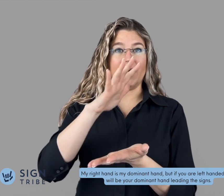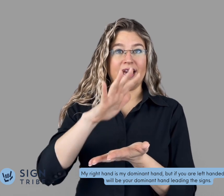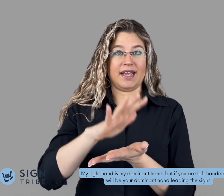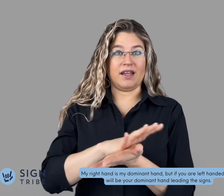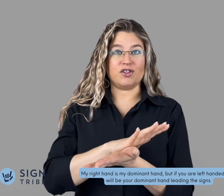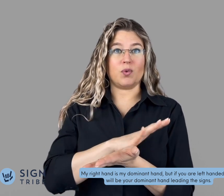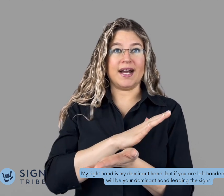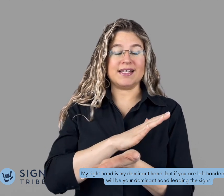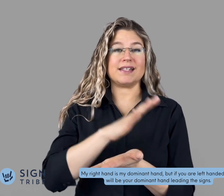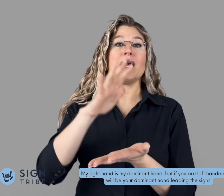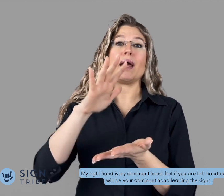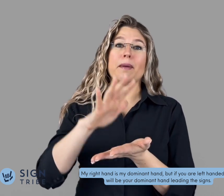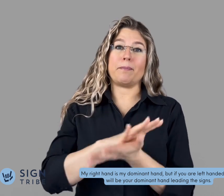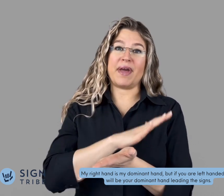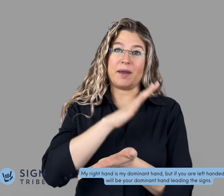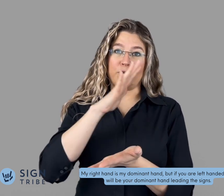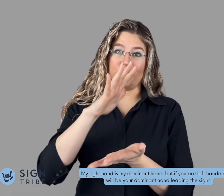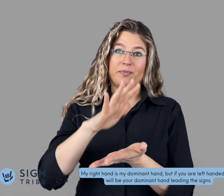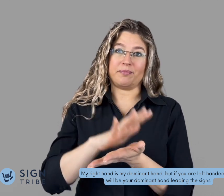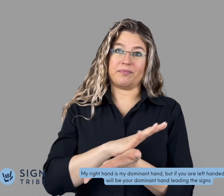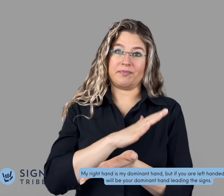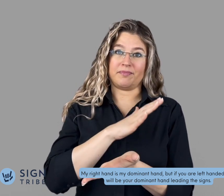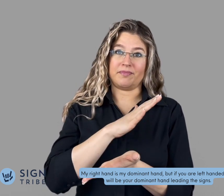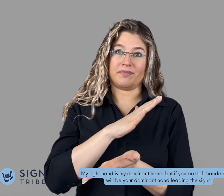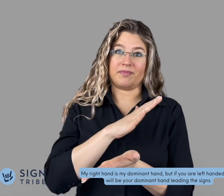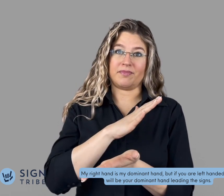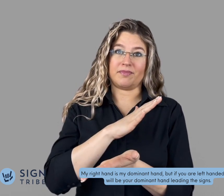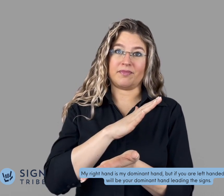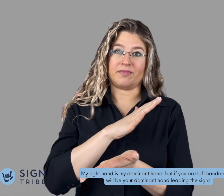body twice. Paper.